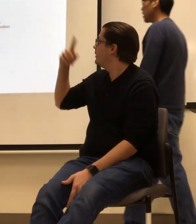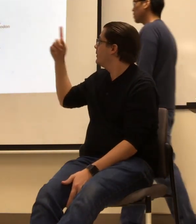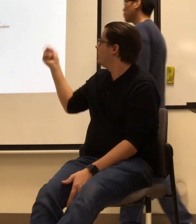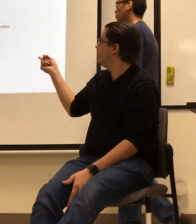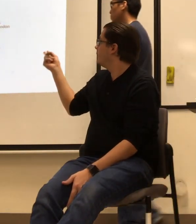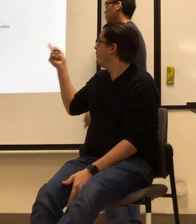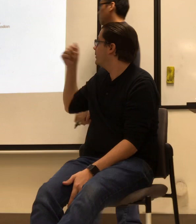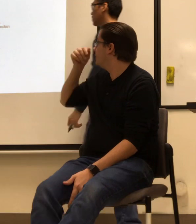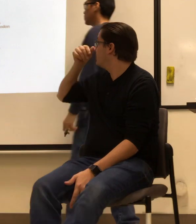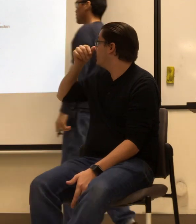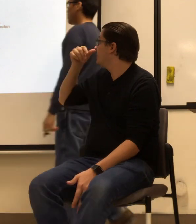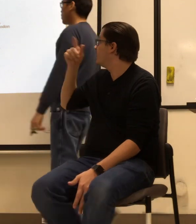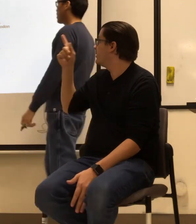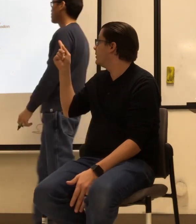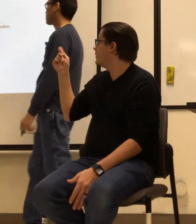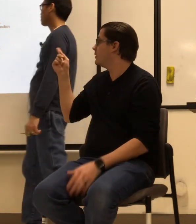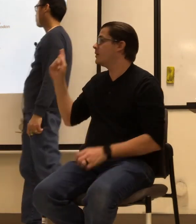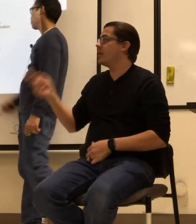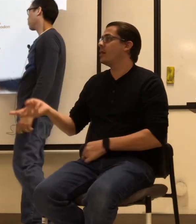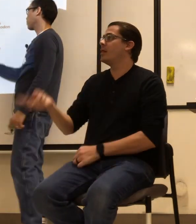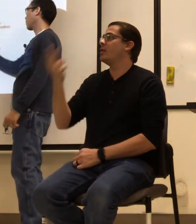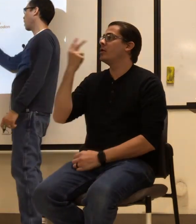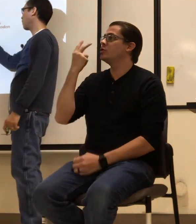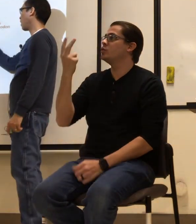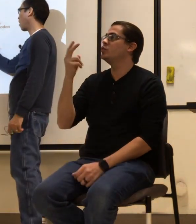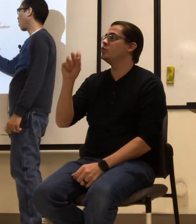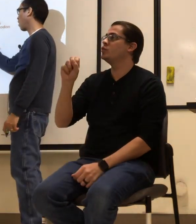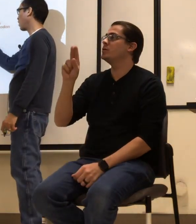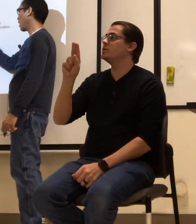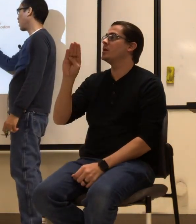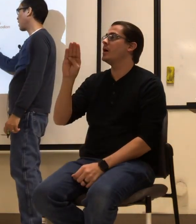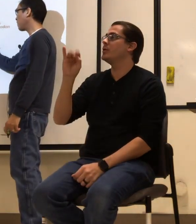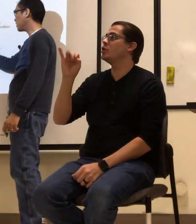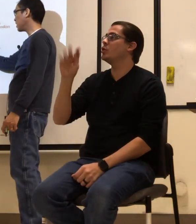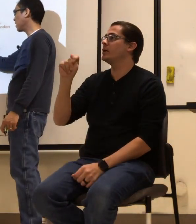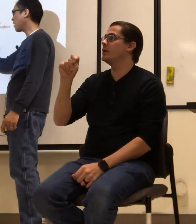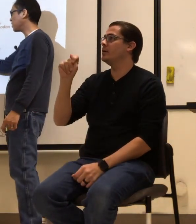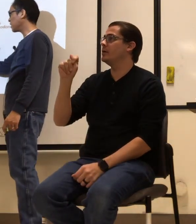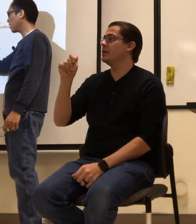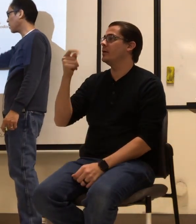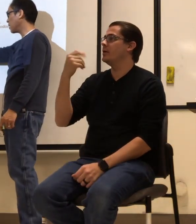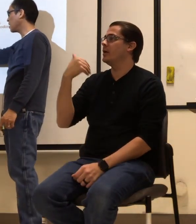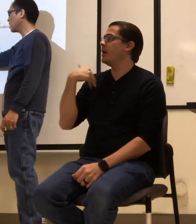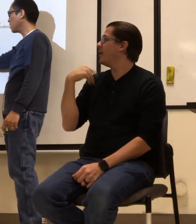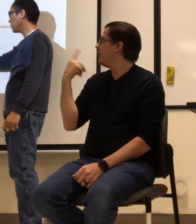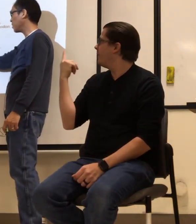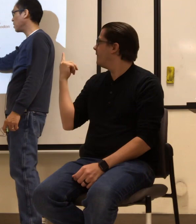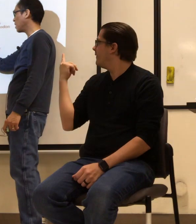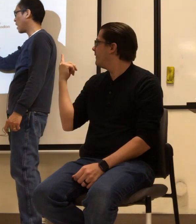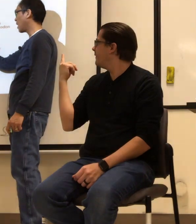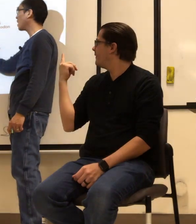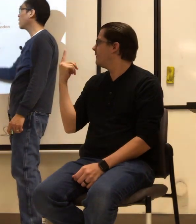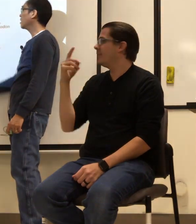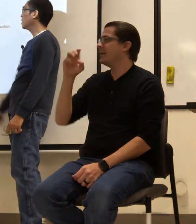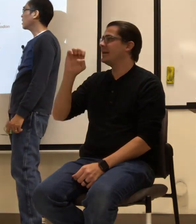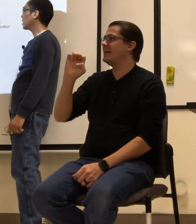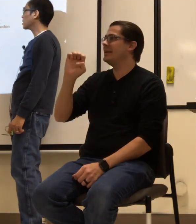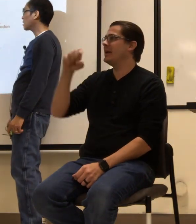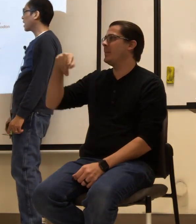There's the 2 subunits of the rRNA. They have these